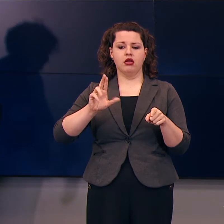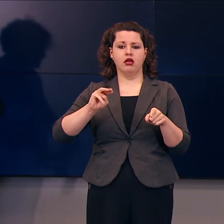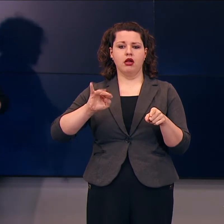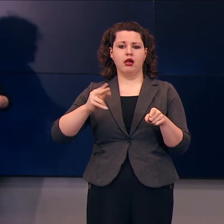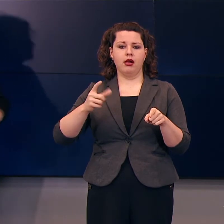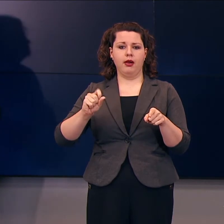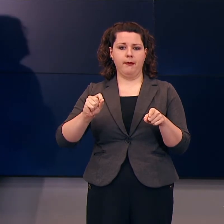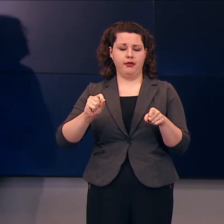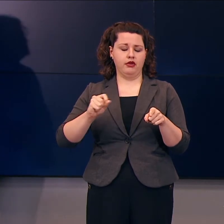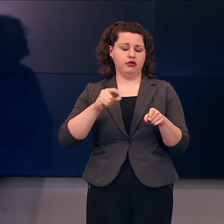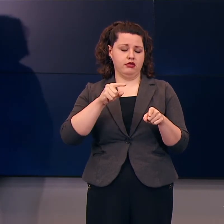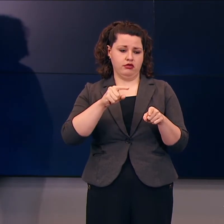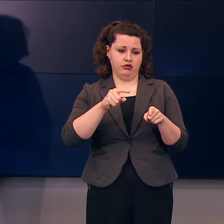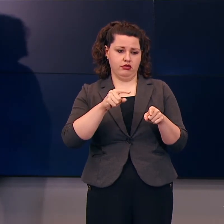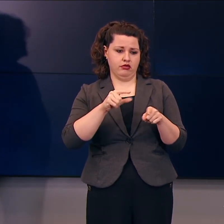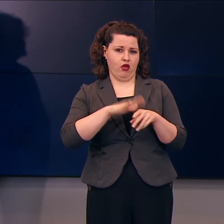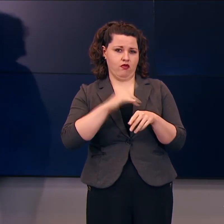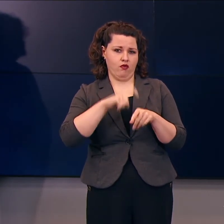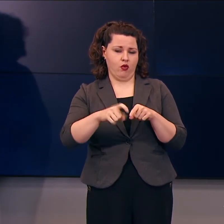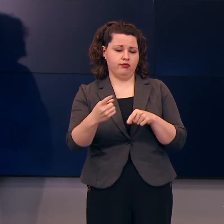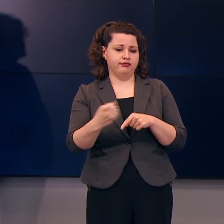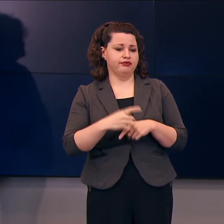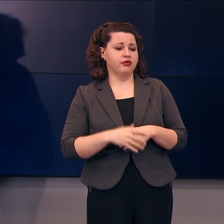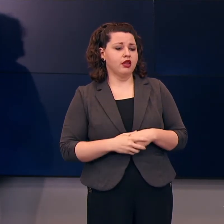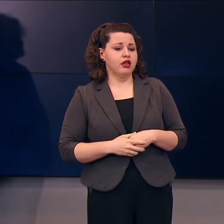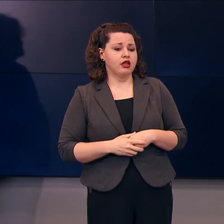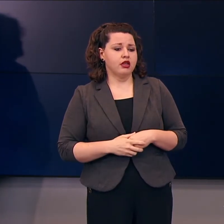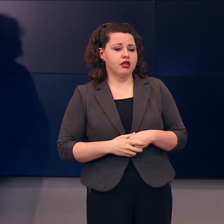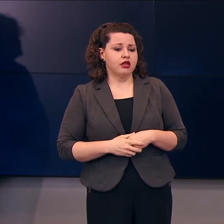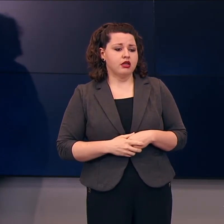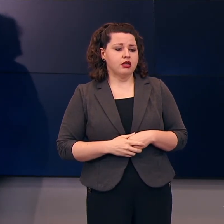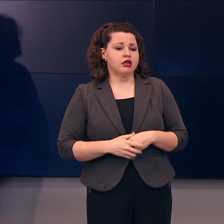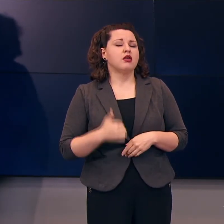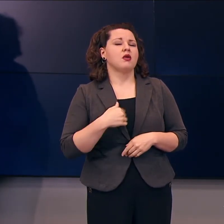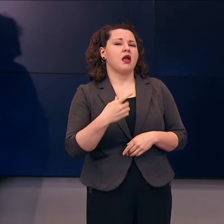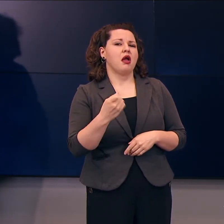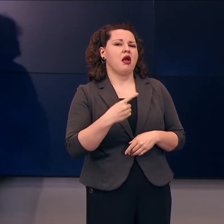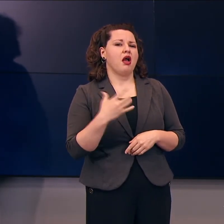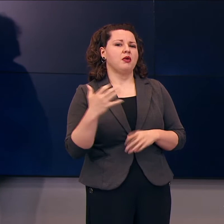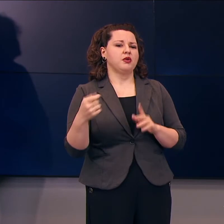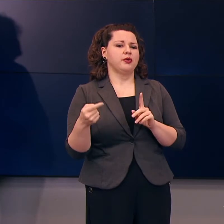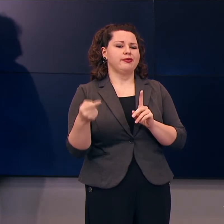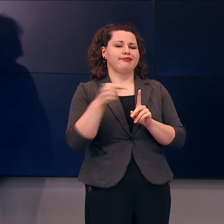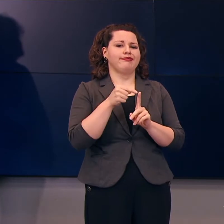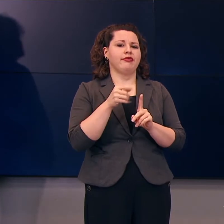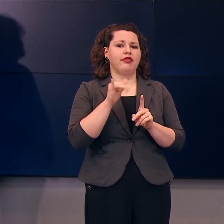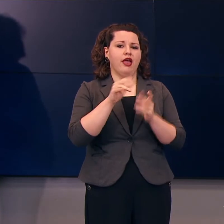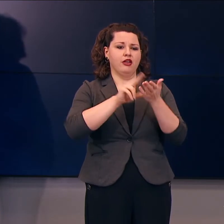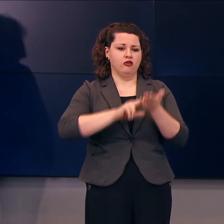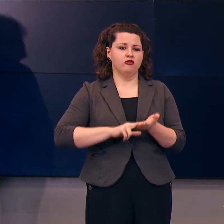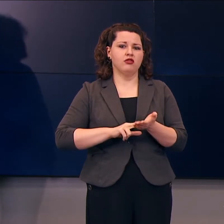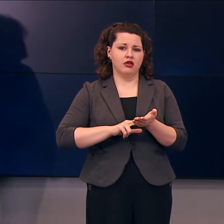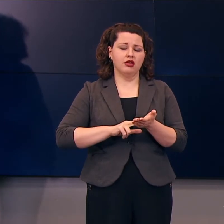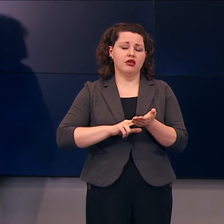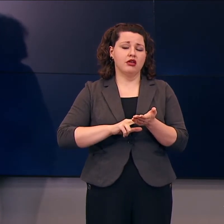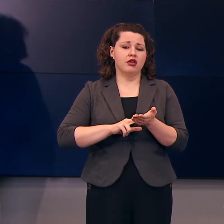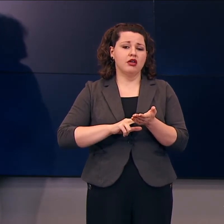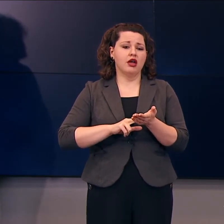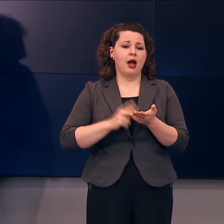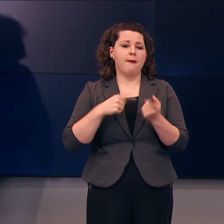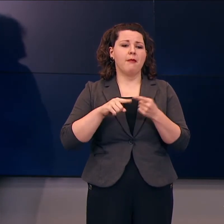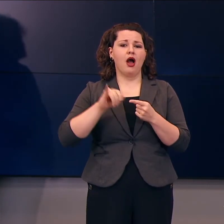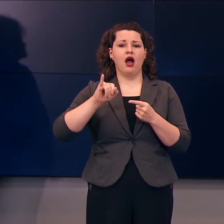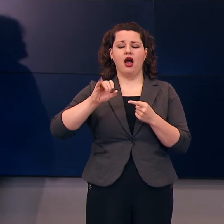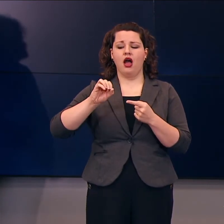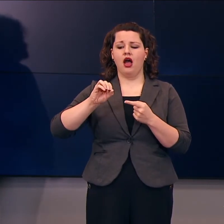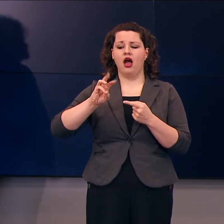Hi, Governor. I want to go back to the contract first reported by the AP about Iowa's